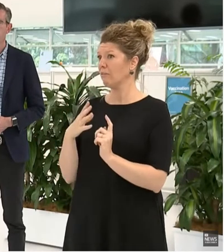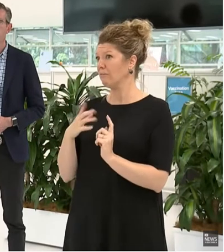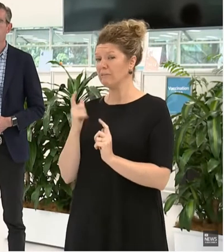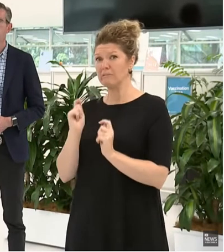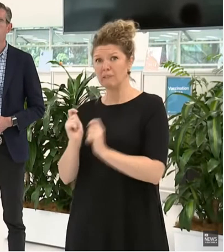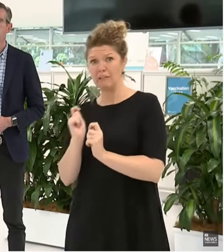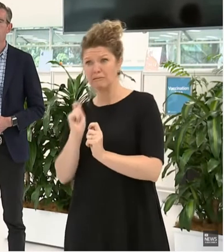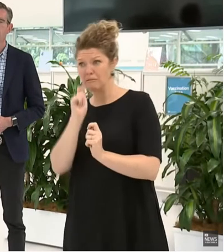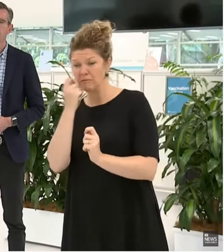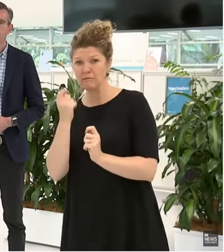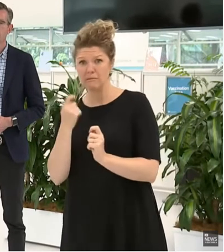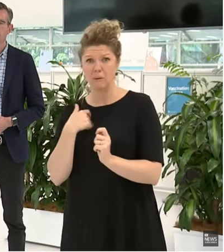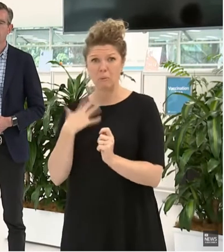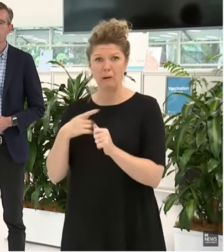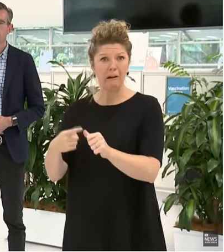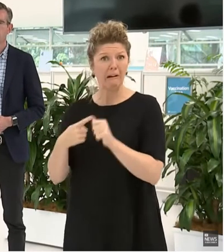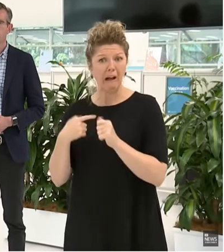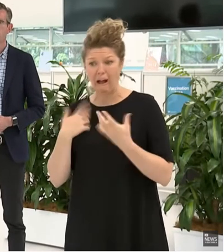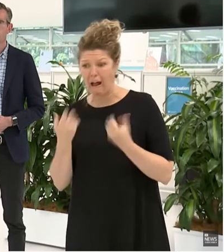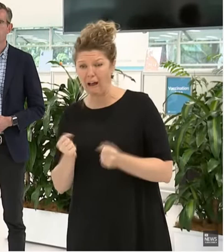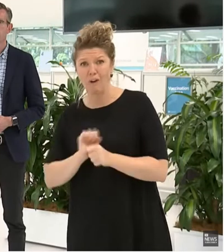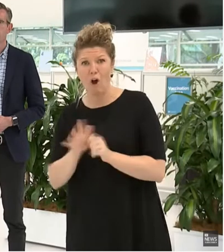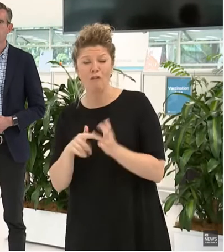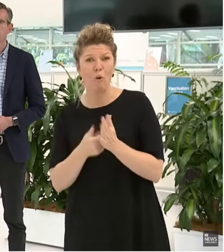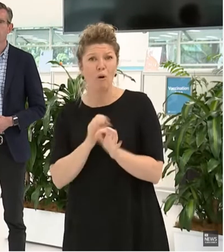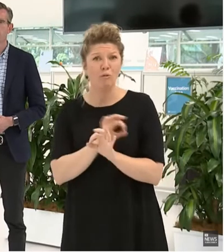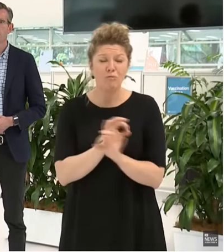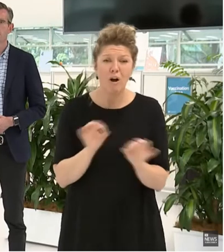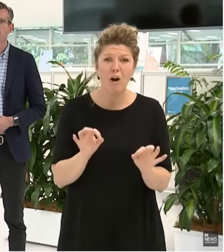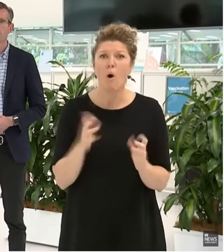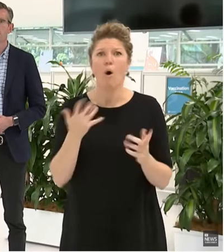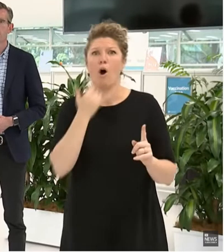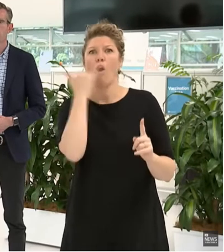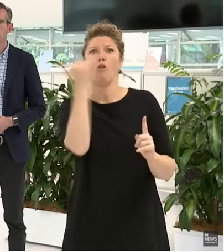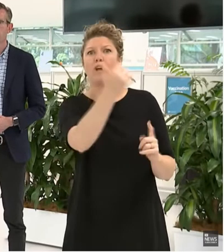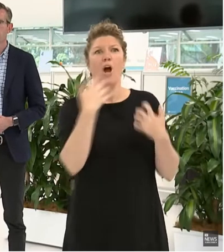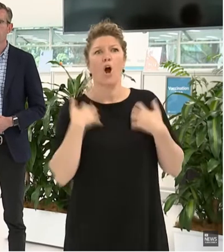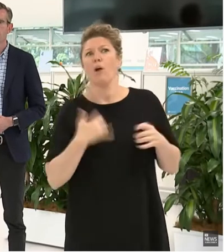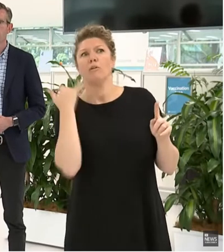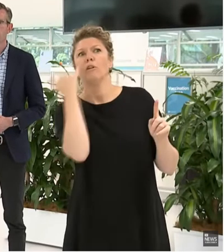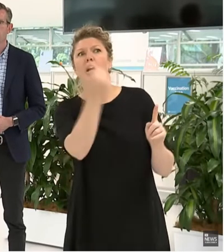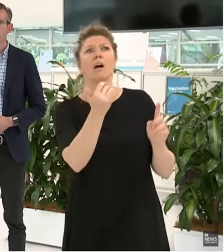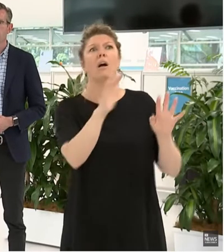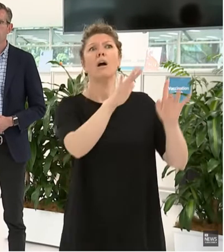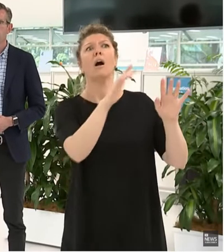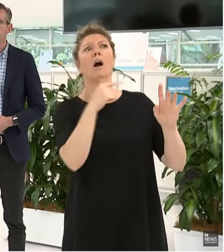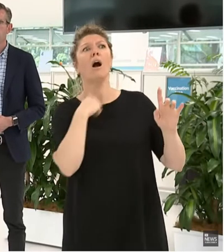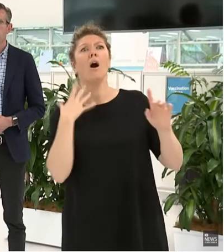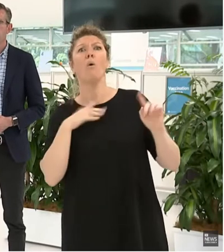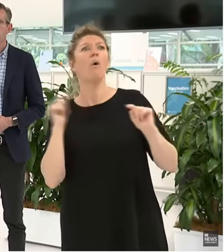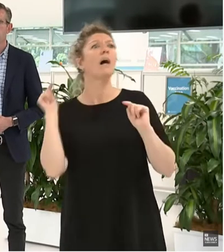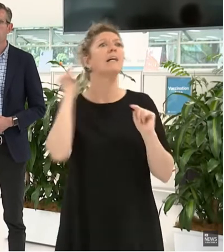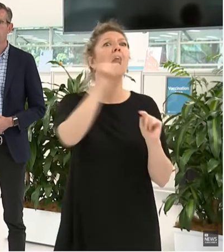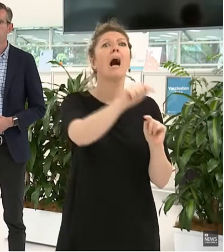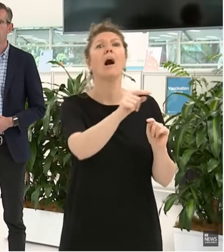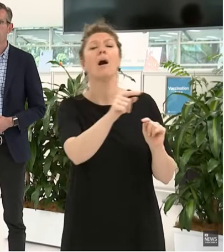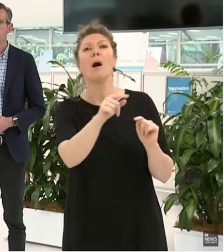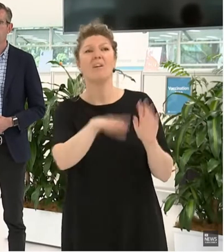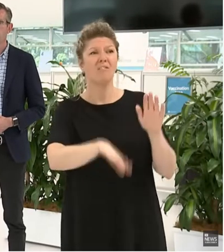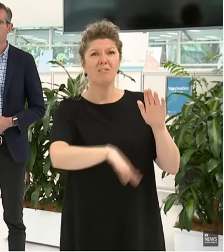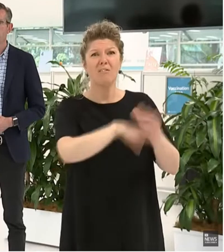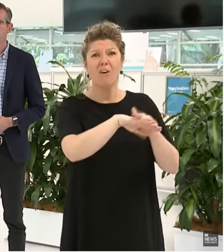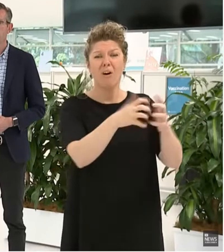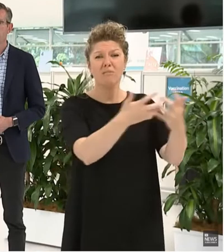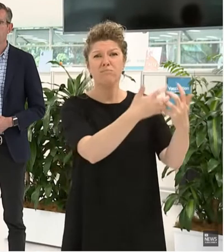have a PCR test, and the bulk of people who are actually calling hospitals at all hours and saying, can I come to hospital, it